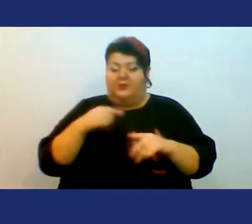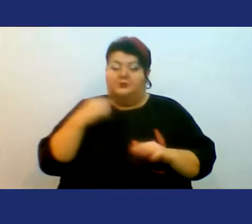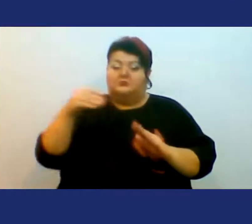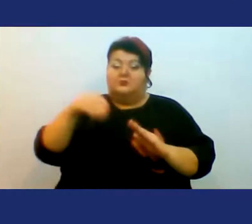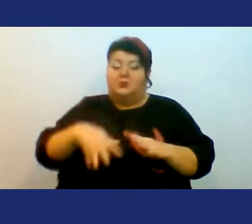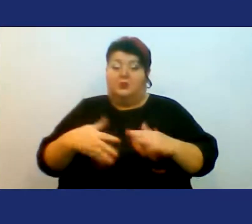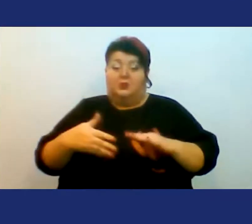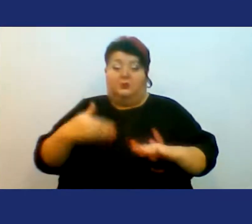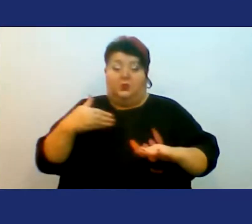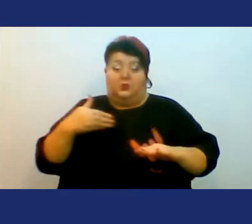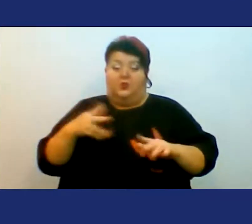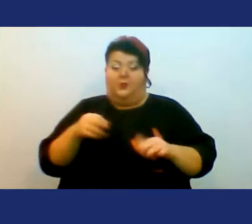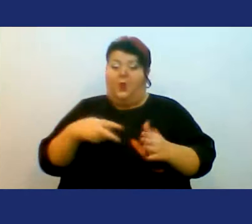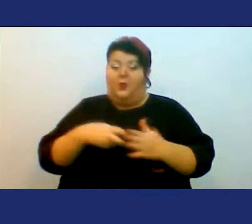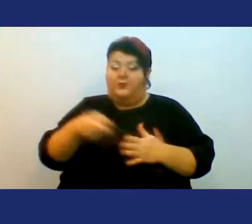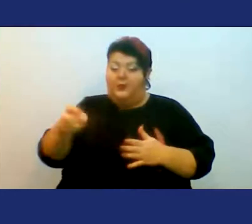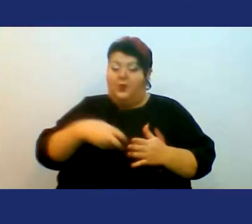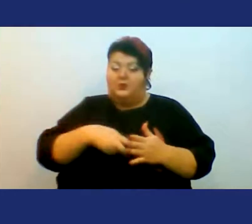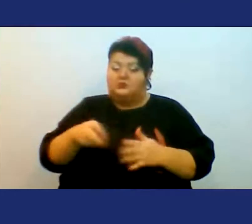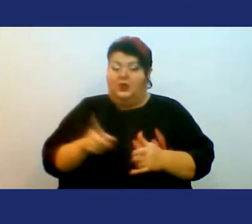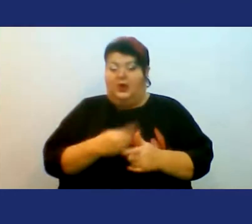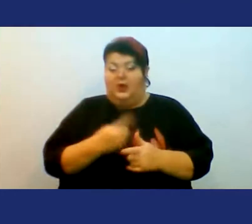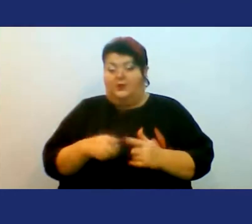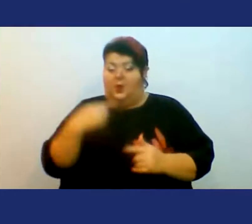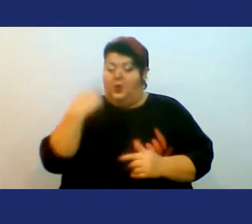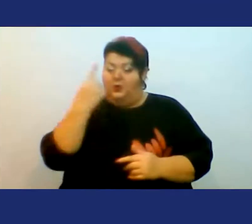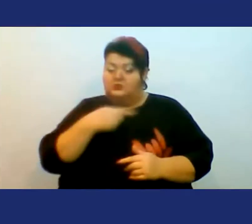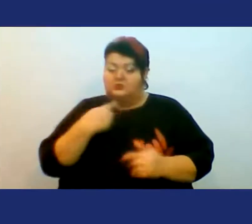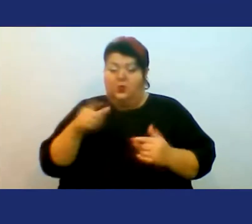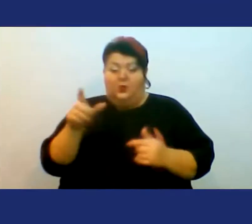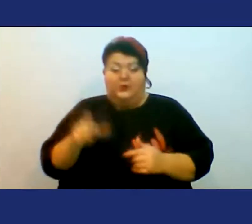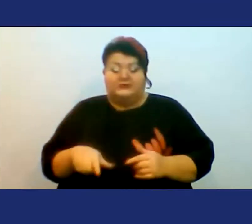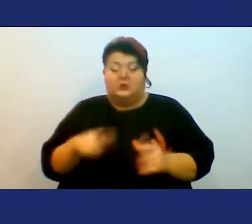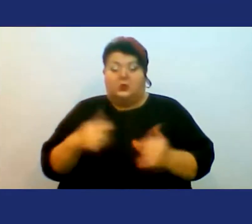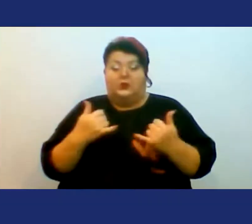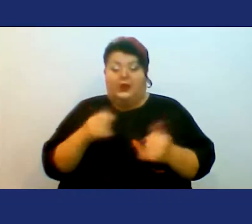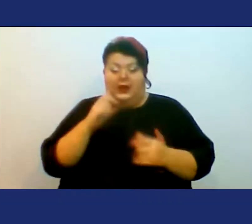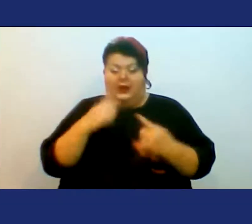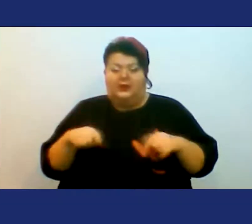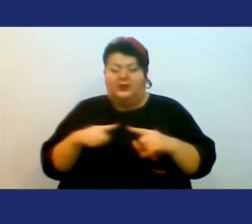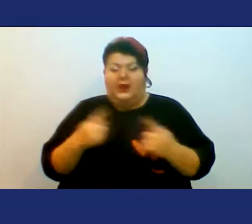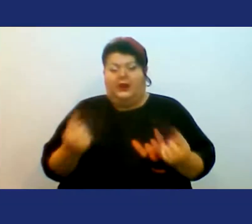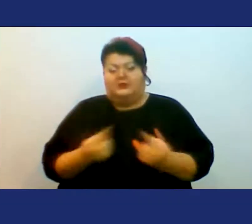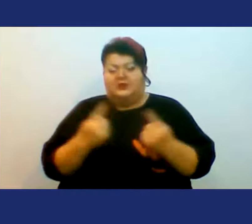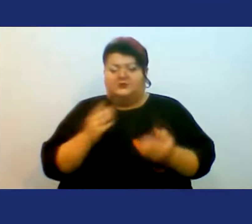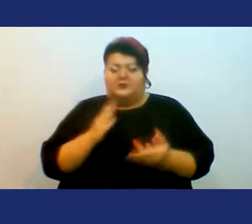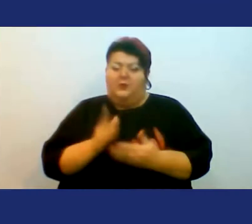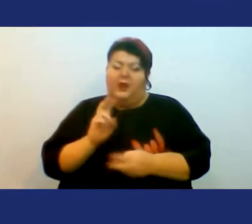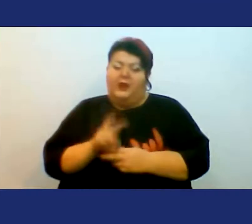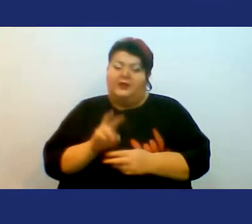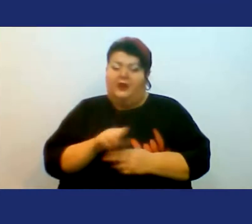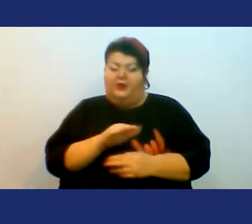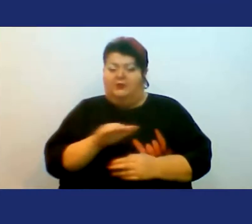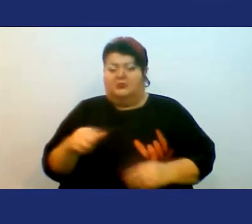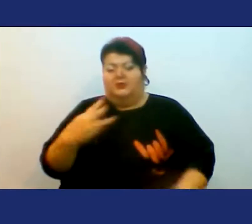for a country that regularly sees turnout figures in the mid-30s, this is bound to be a